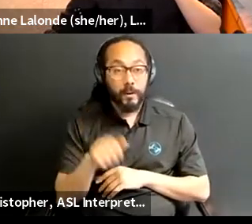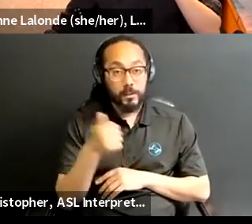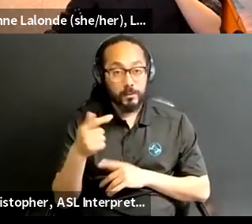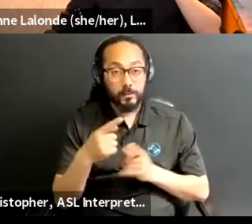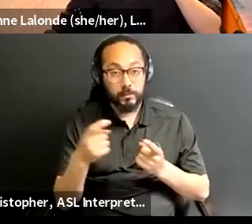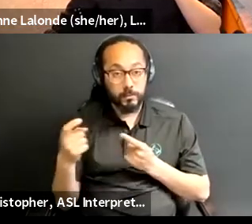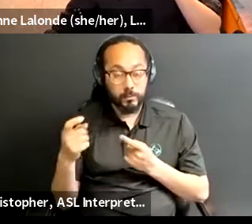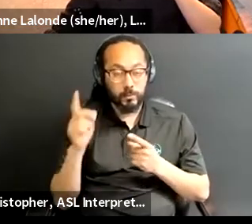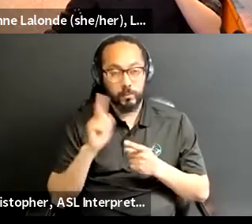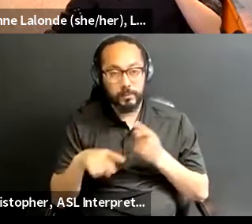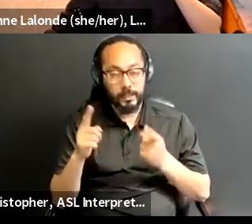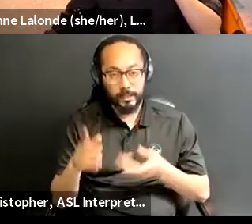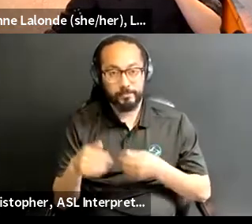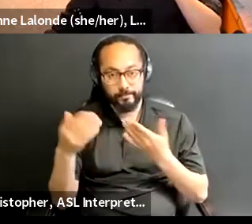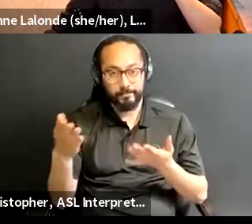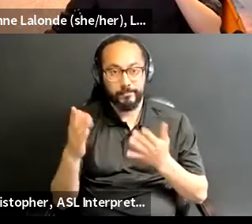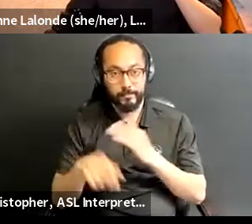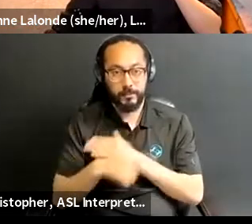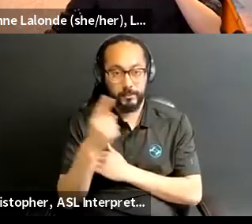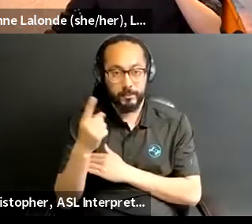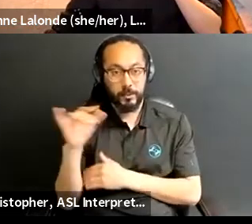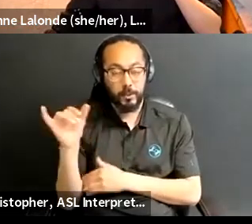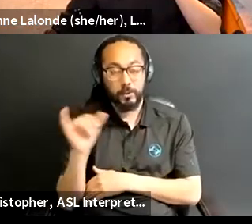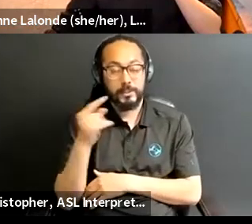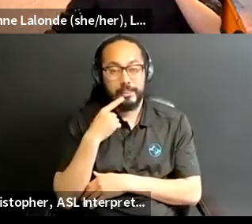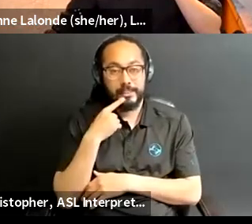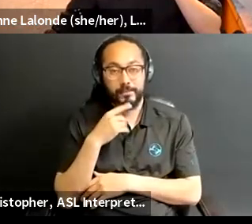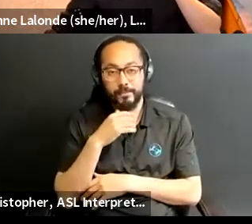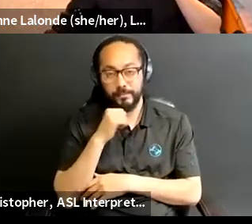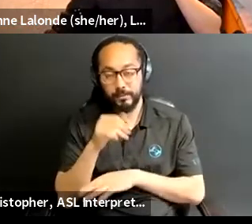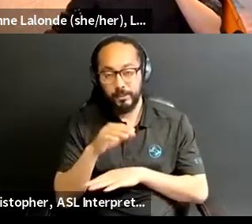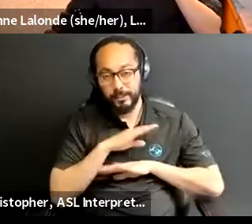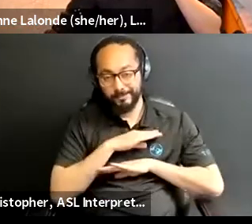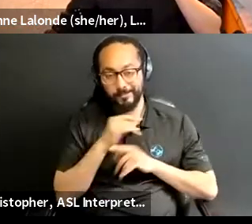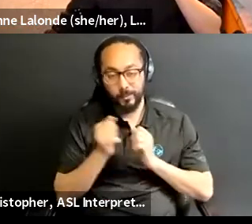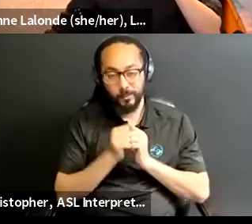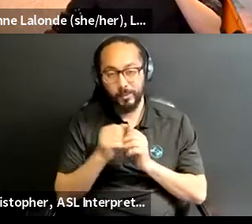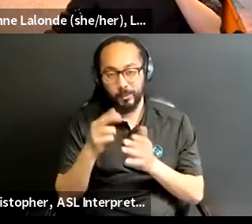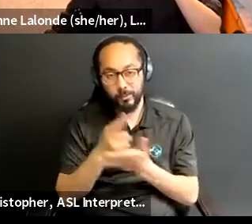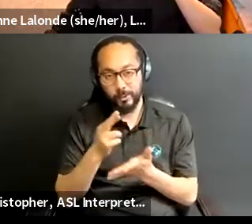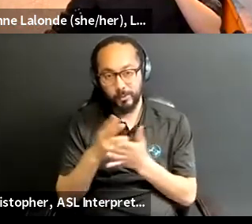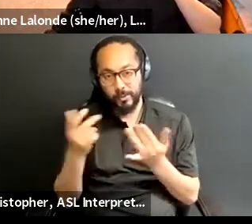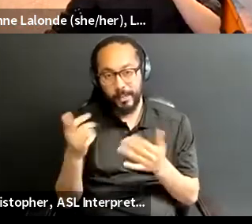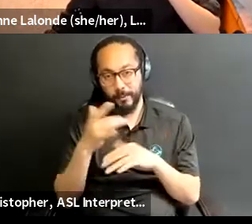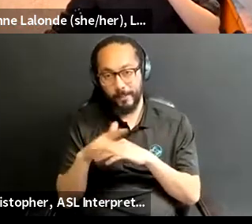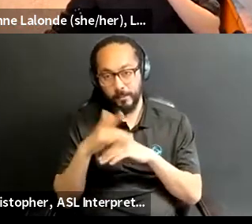present today, that they also expressed some dissatisfaction with the resources that are currently available.